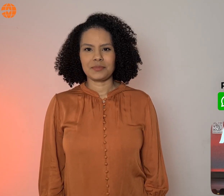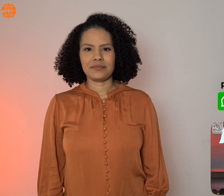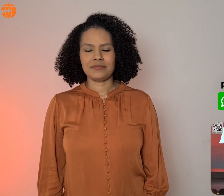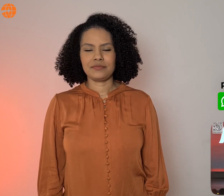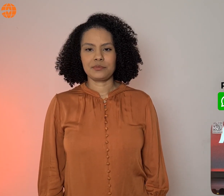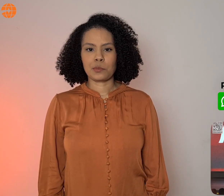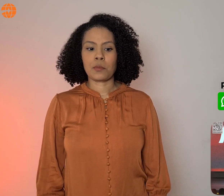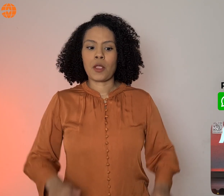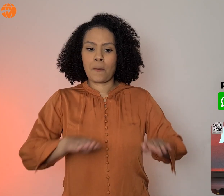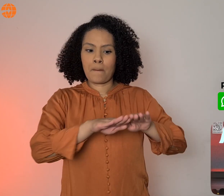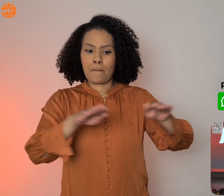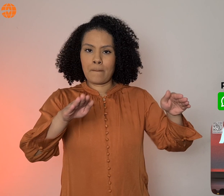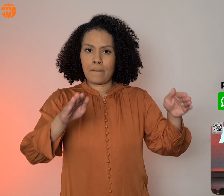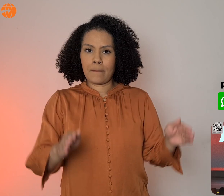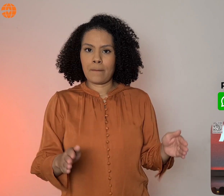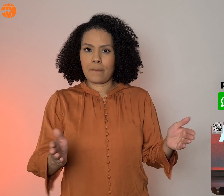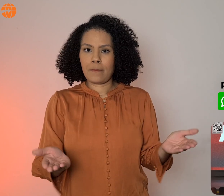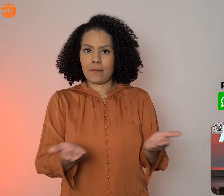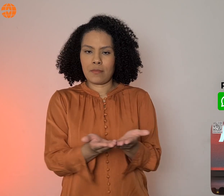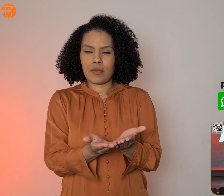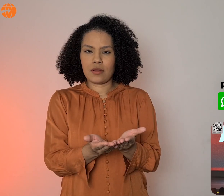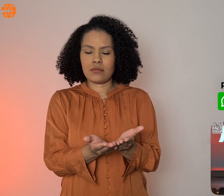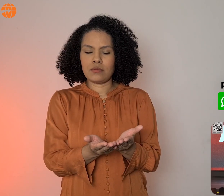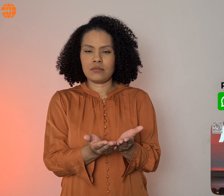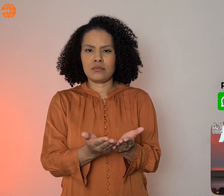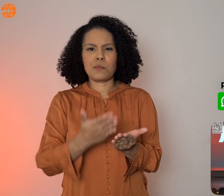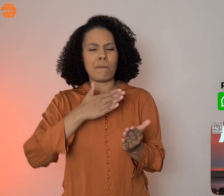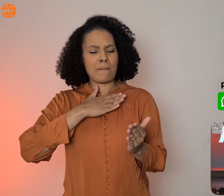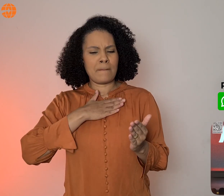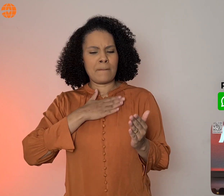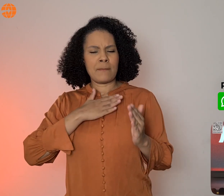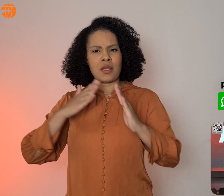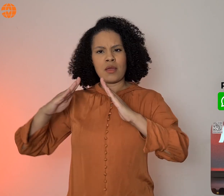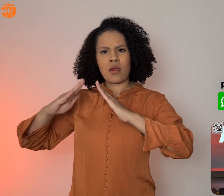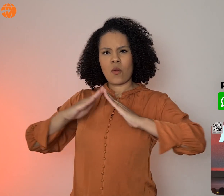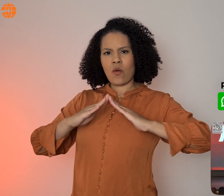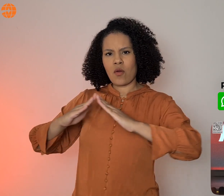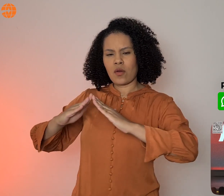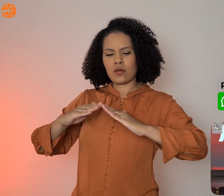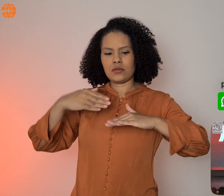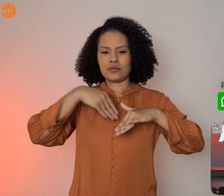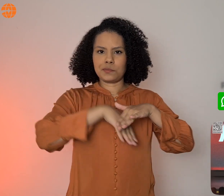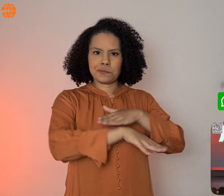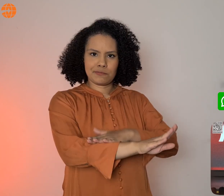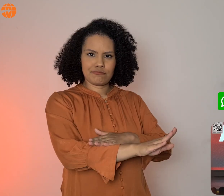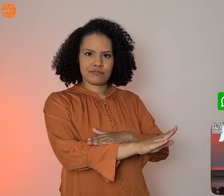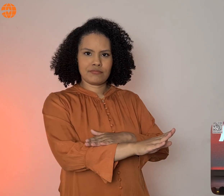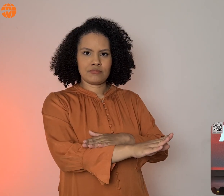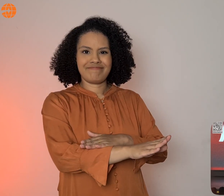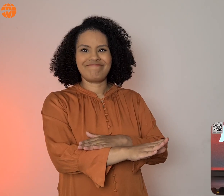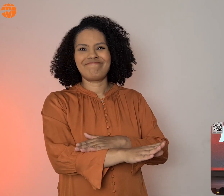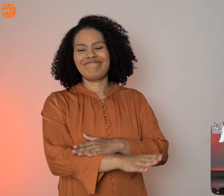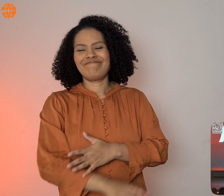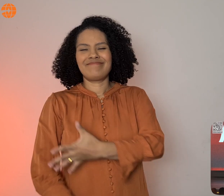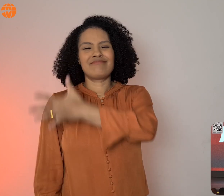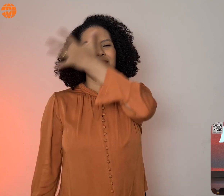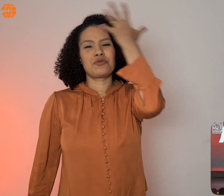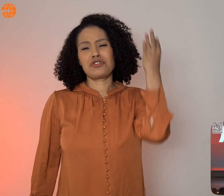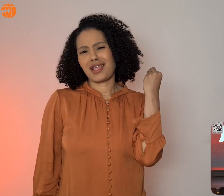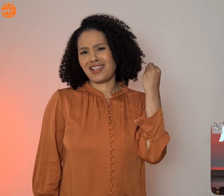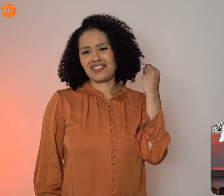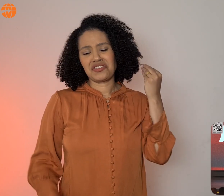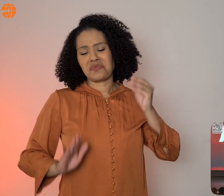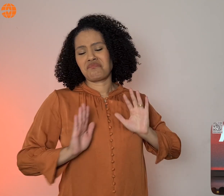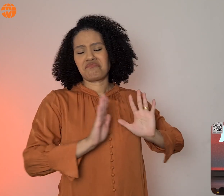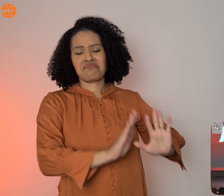my attic. E aí eu botei essa caixa lá no meu In storage in my house. no meu lugar de guardar coisas na minha And I casa.